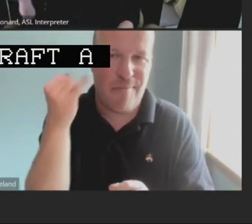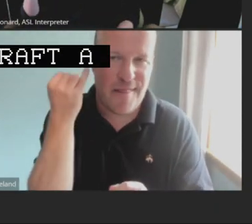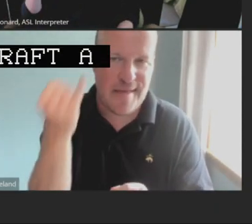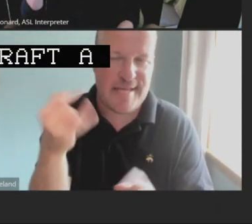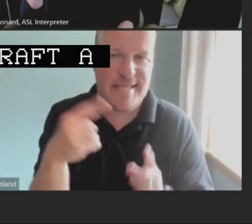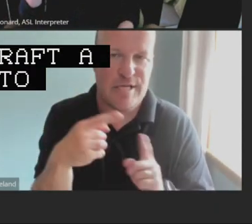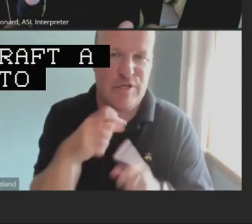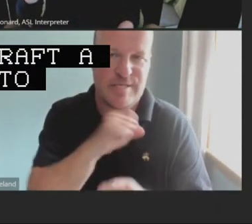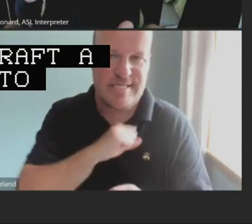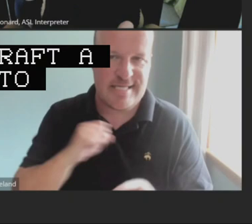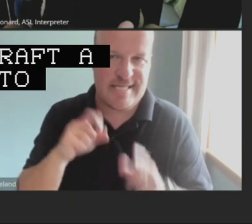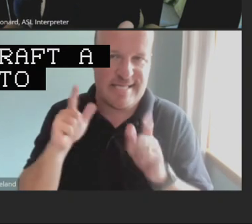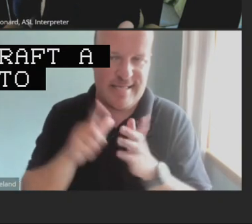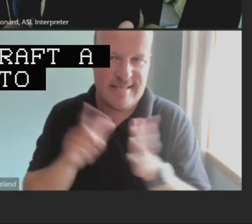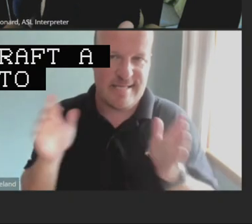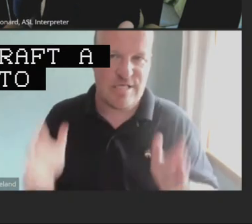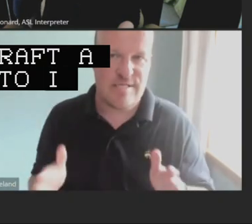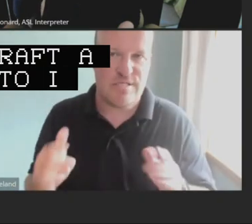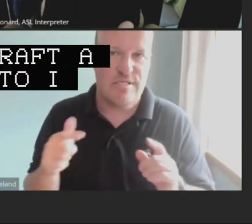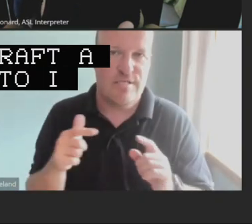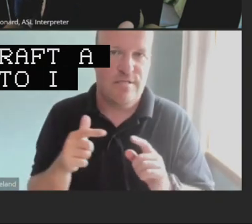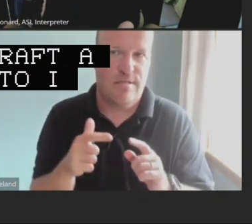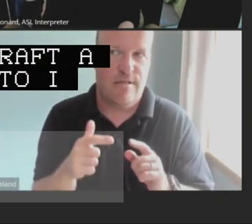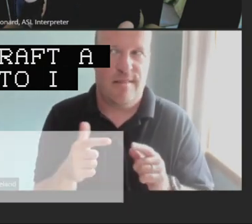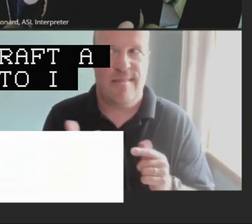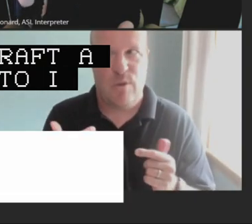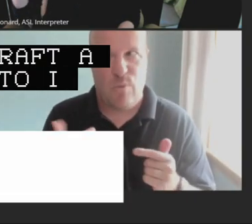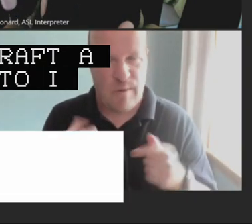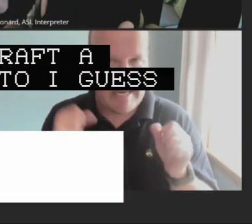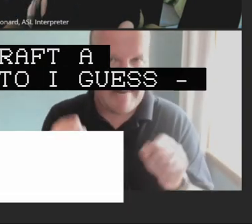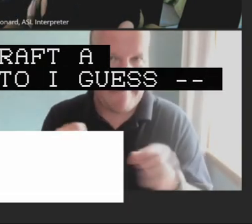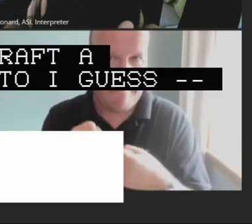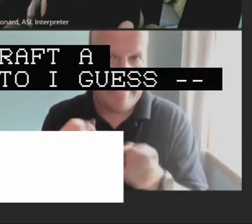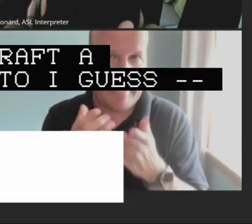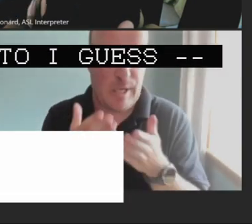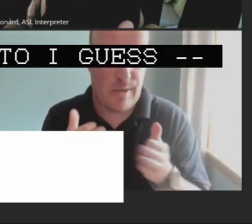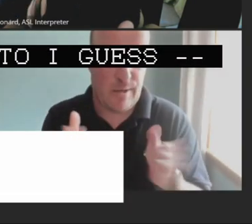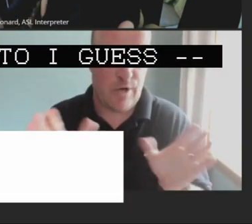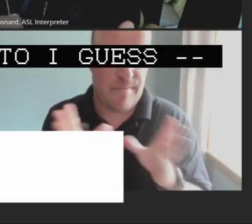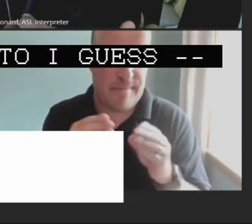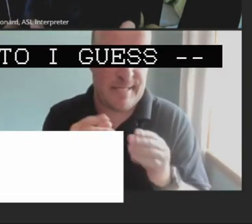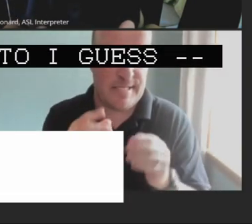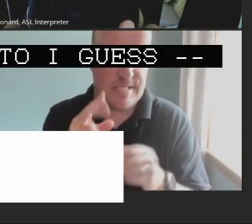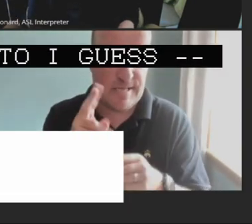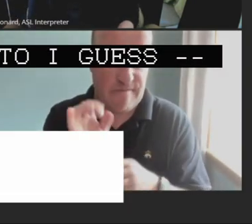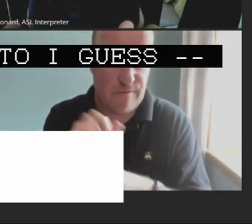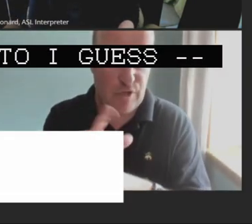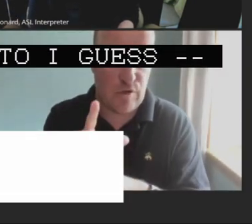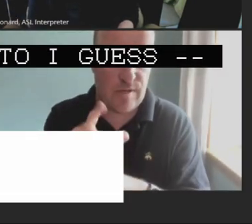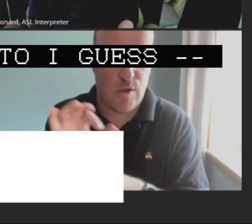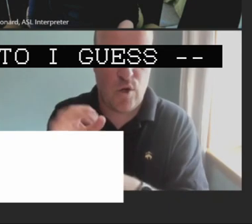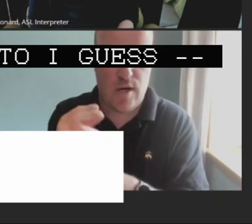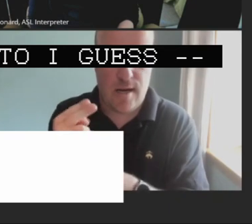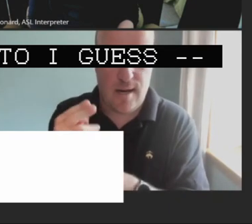convince, well, maybe not convince, but to propose the idea to the legislators that we can